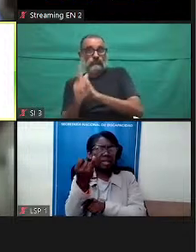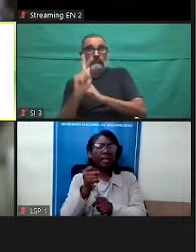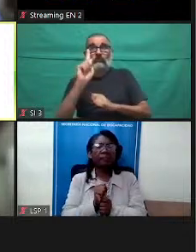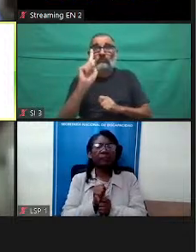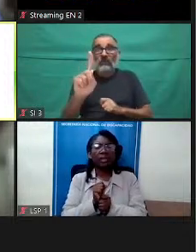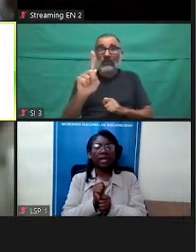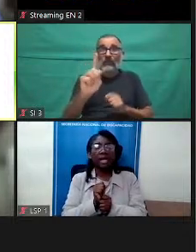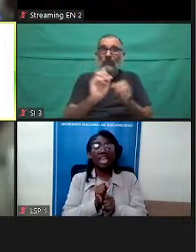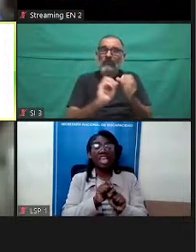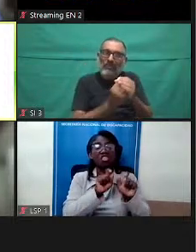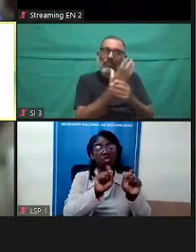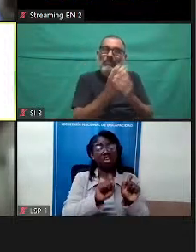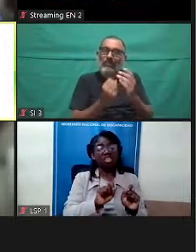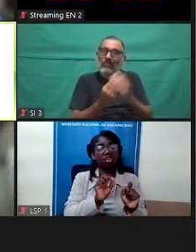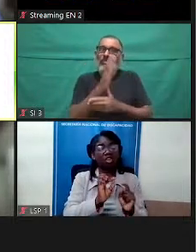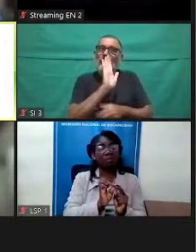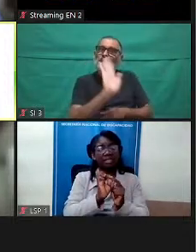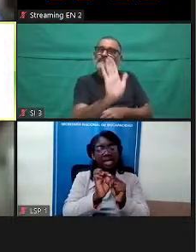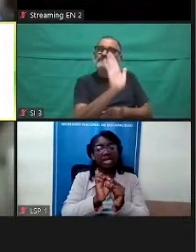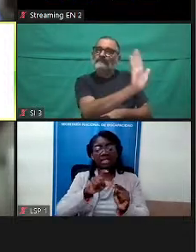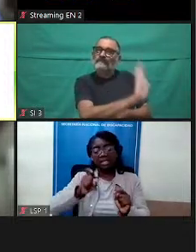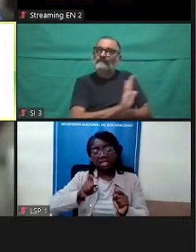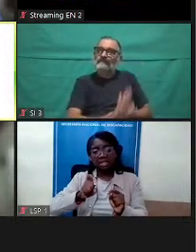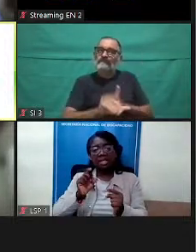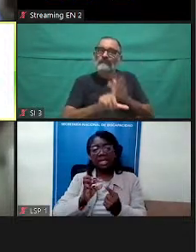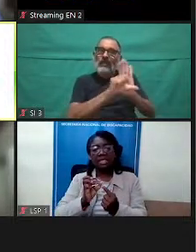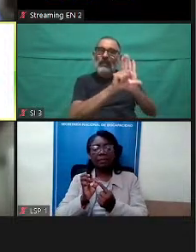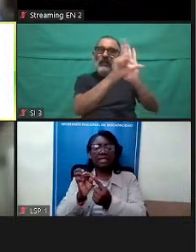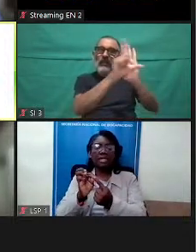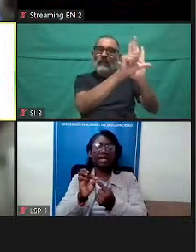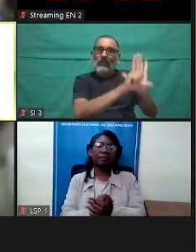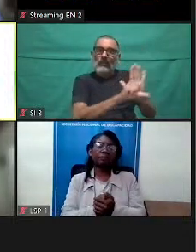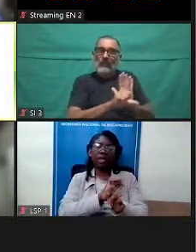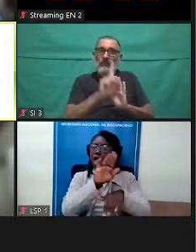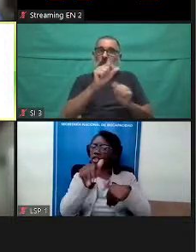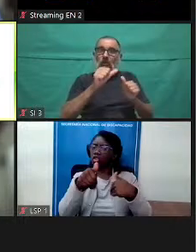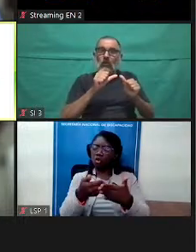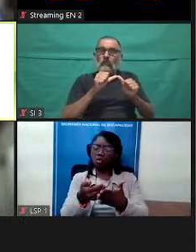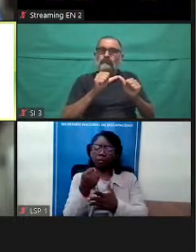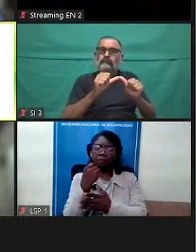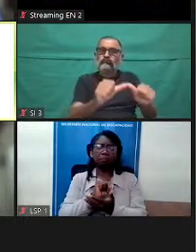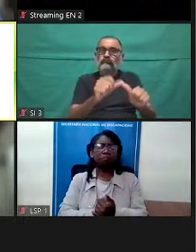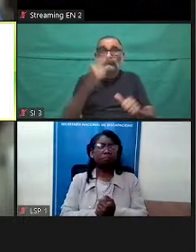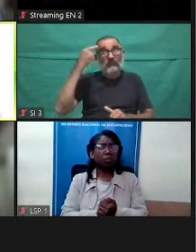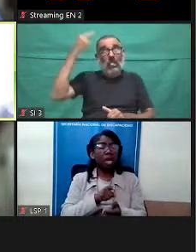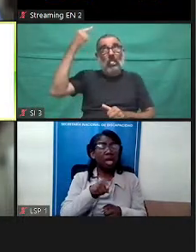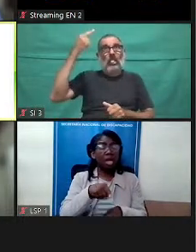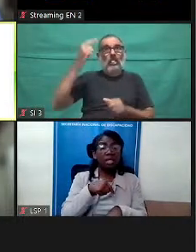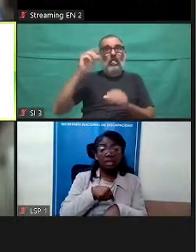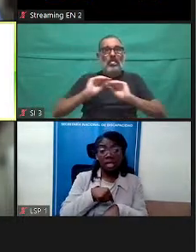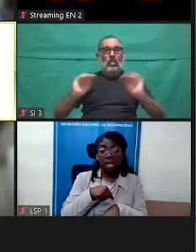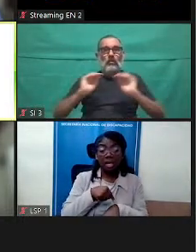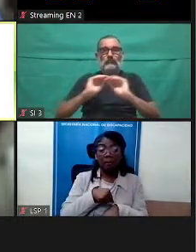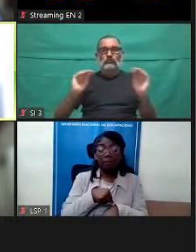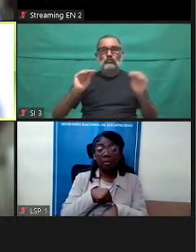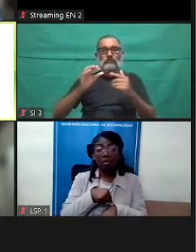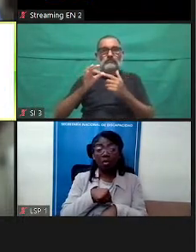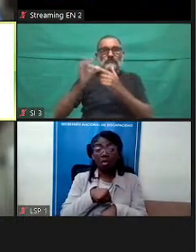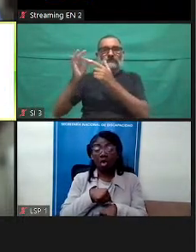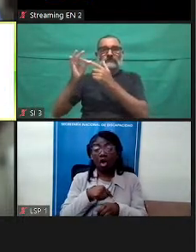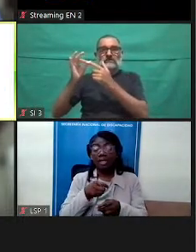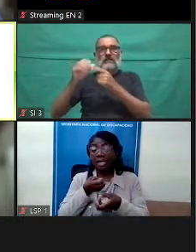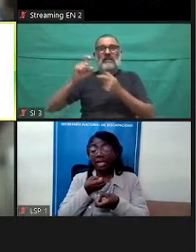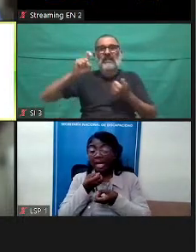they keep this idea of a special education of special education needs and all of this came out in the